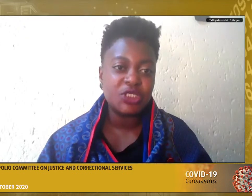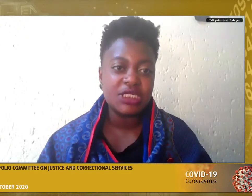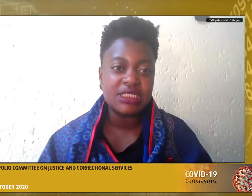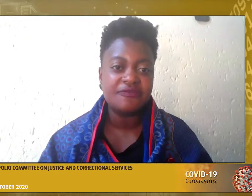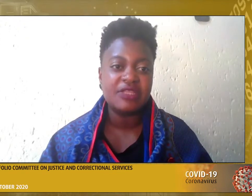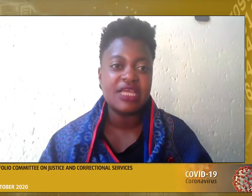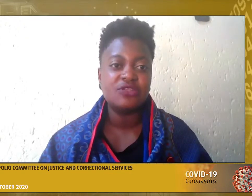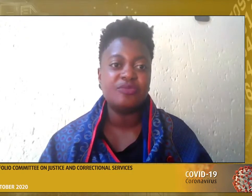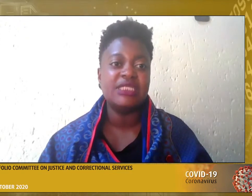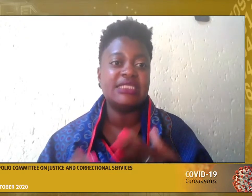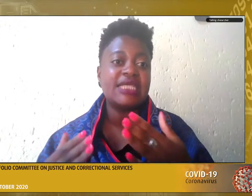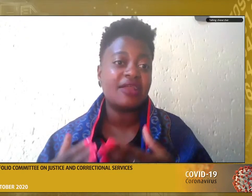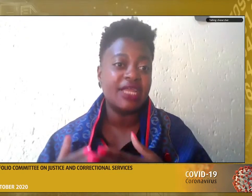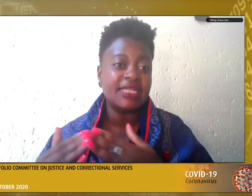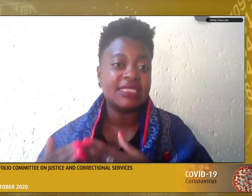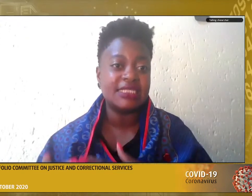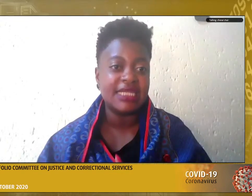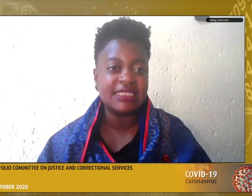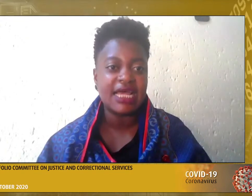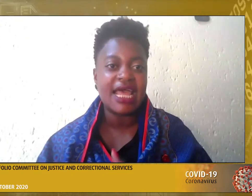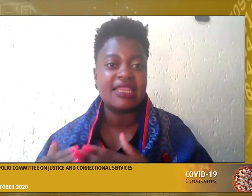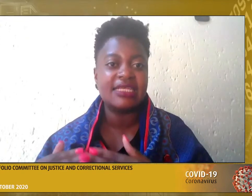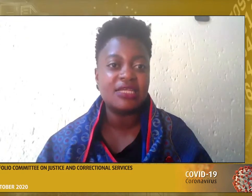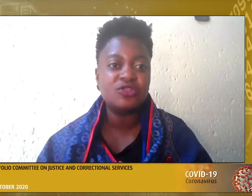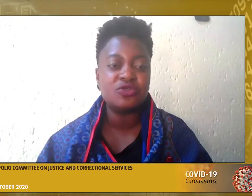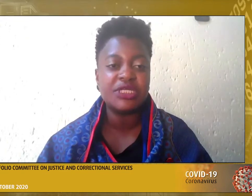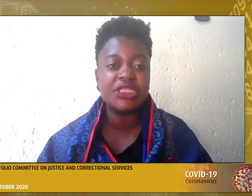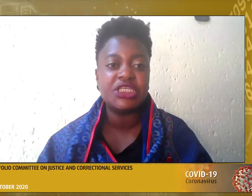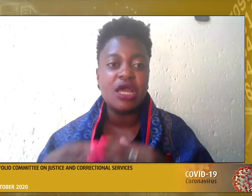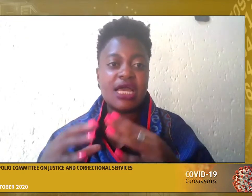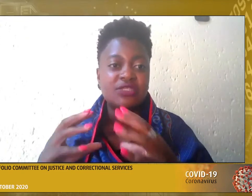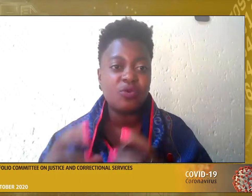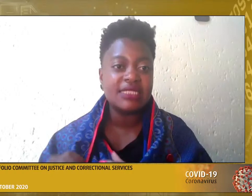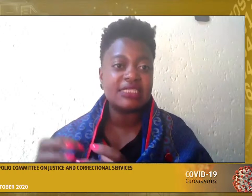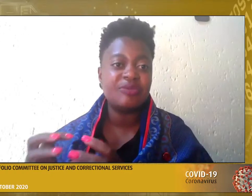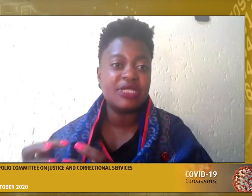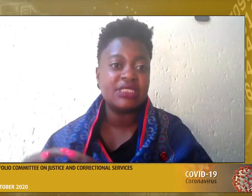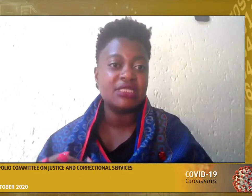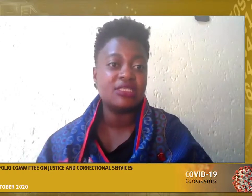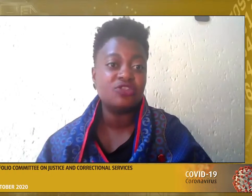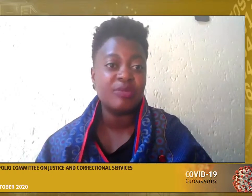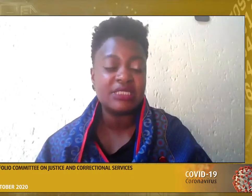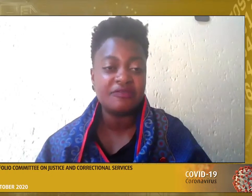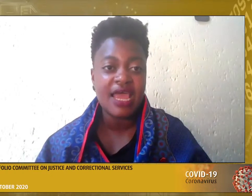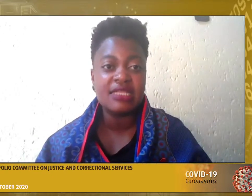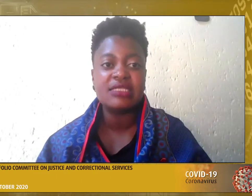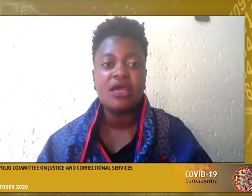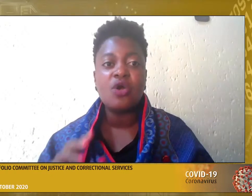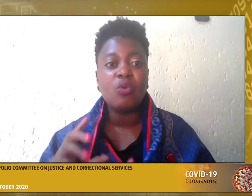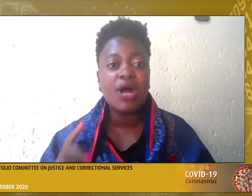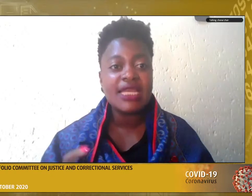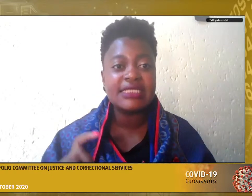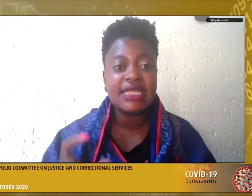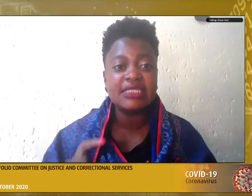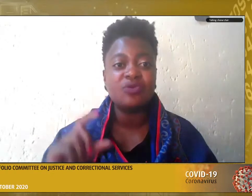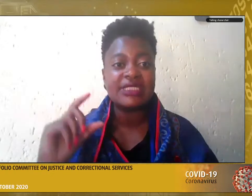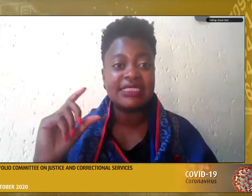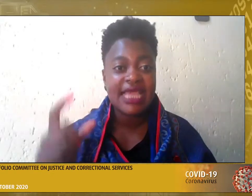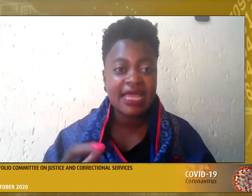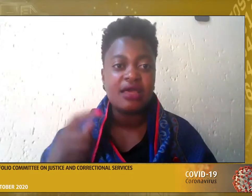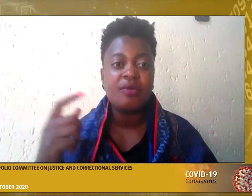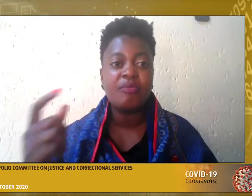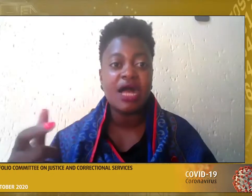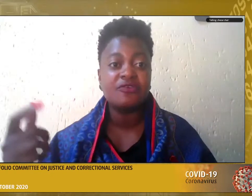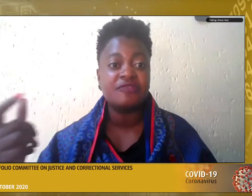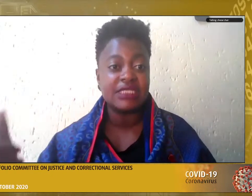is an opportunity for there to be disaggregated data at the extent to which, as one is experiencing this domestic violence, what extent